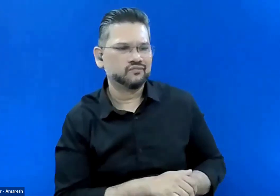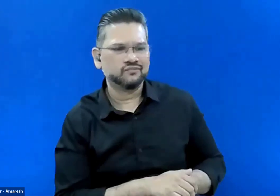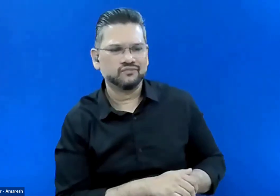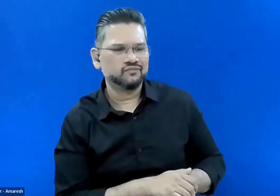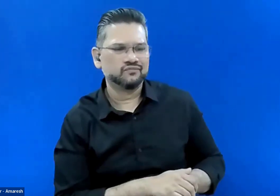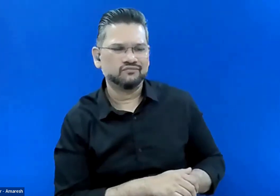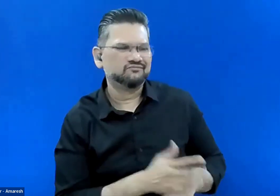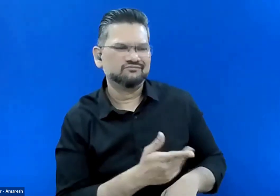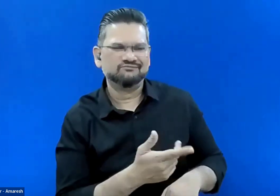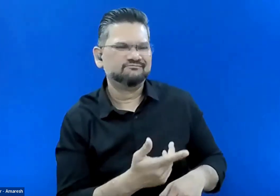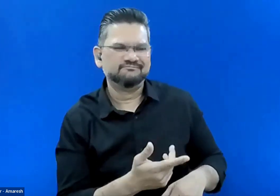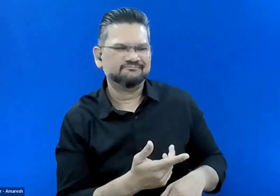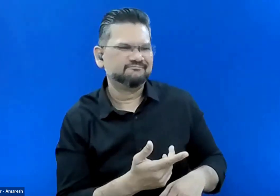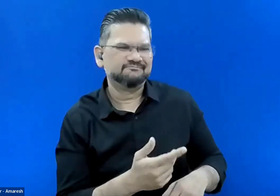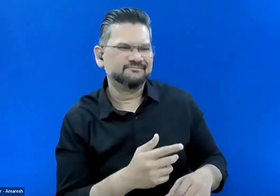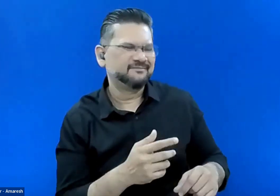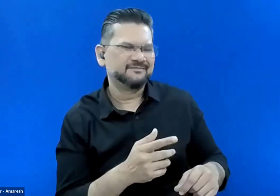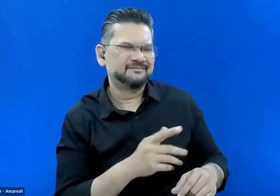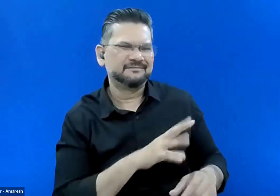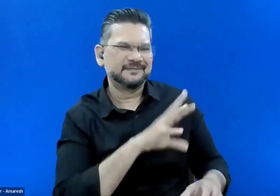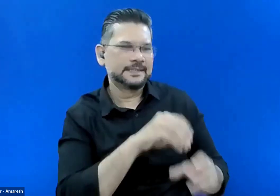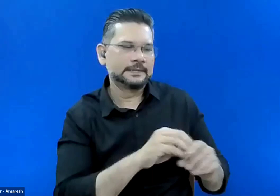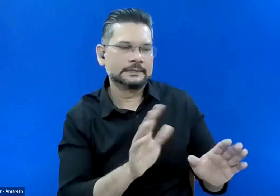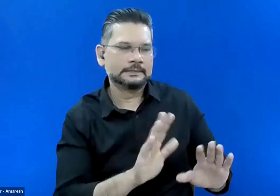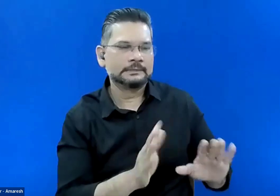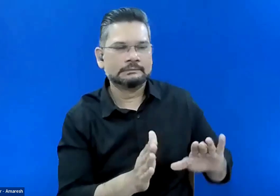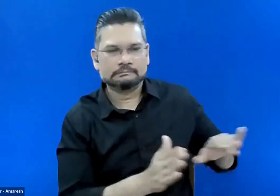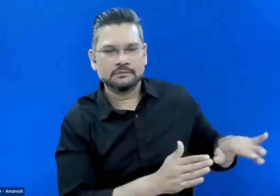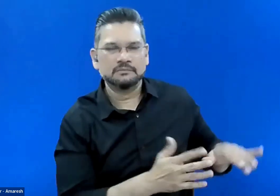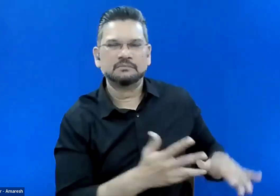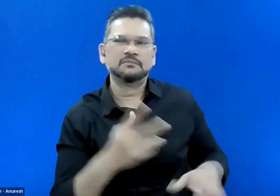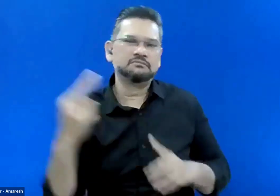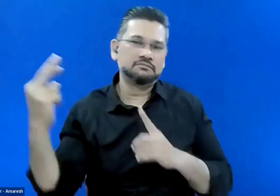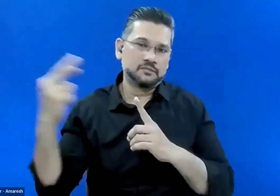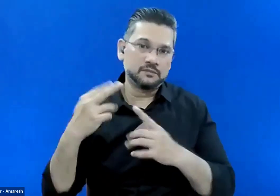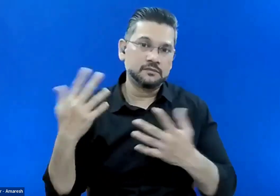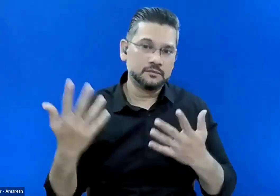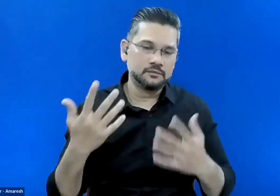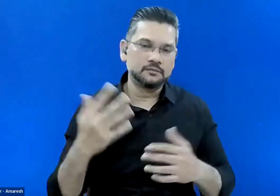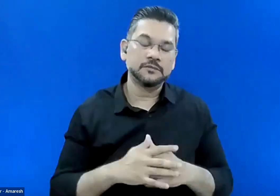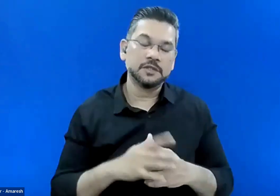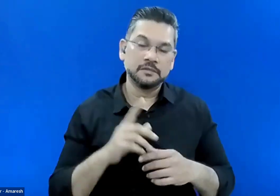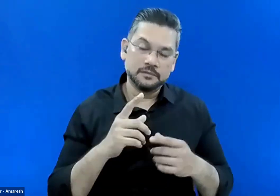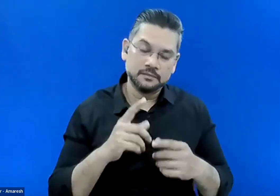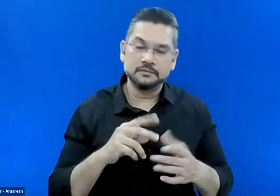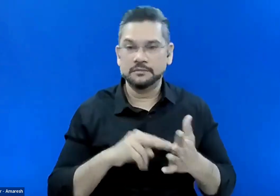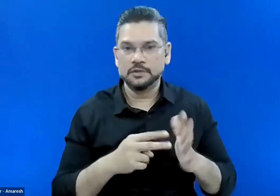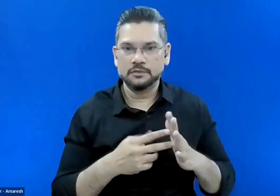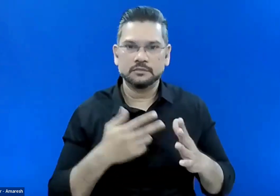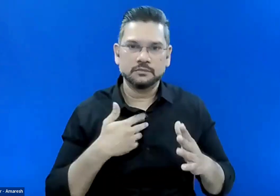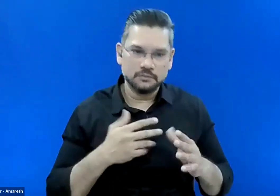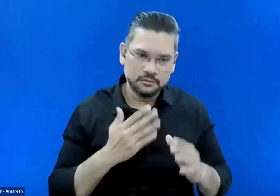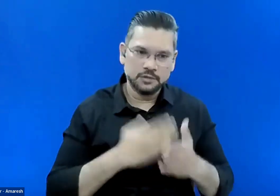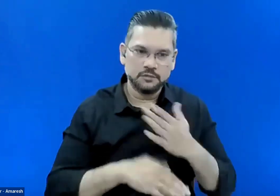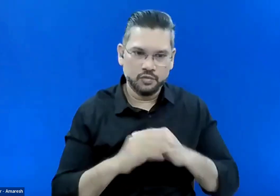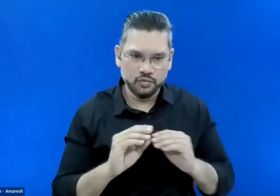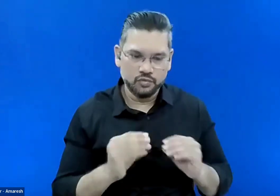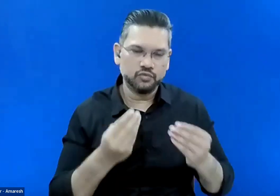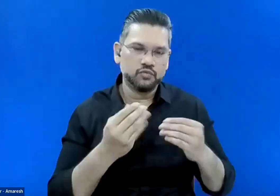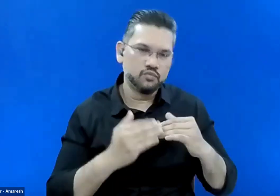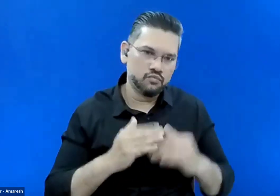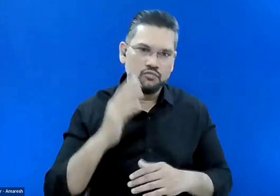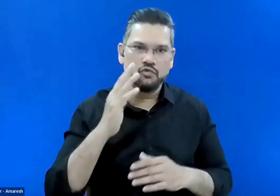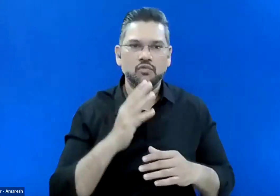maybe doesn't belong to that school, something like that. So we need to increase youth